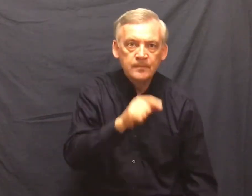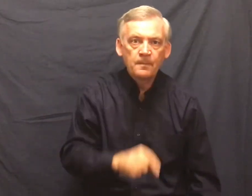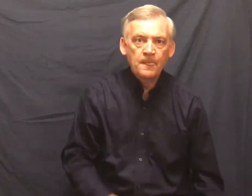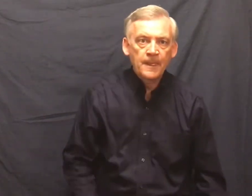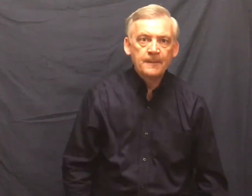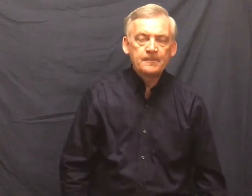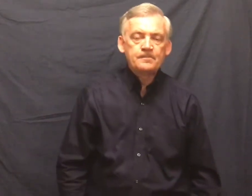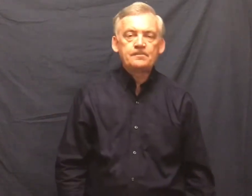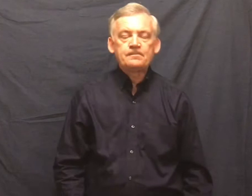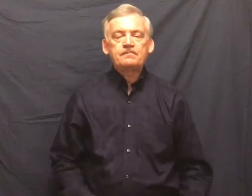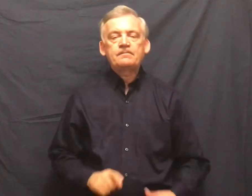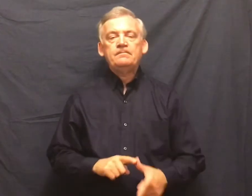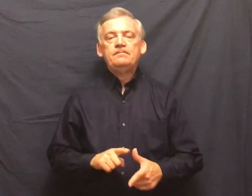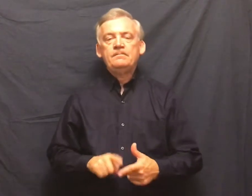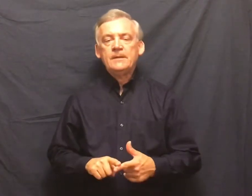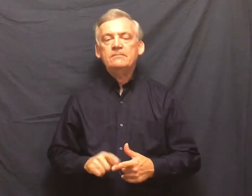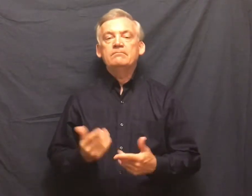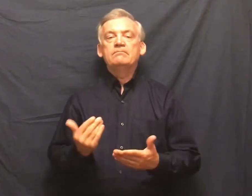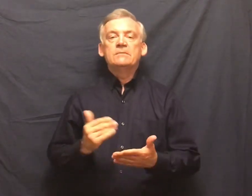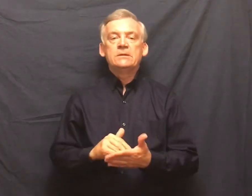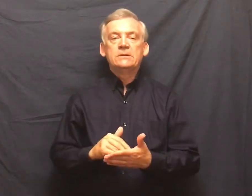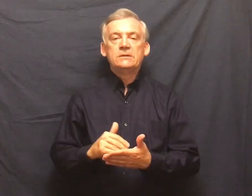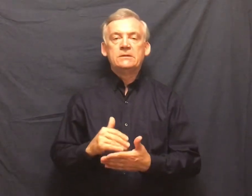And then he dropped his head and drank again.